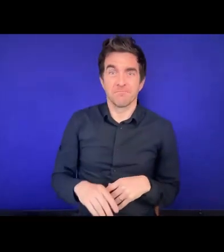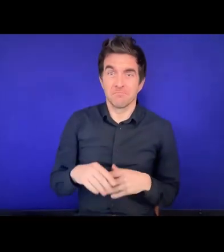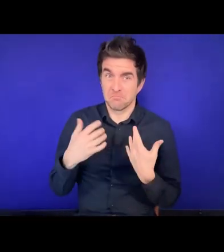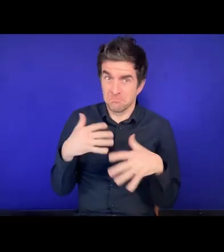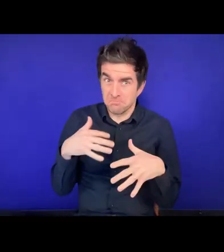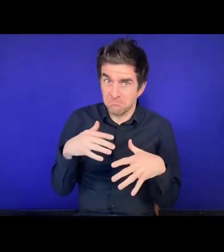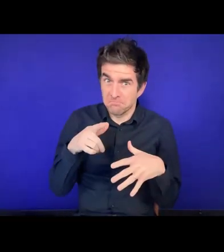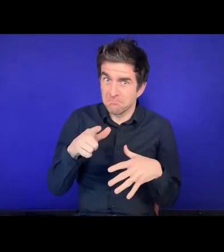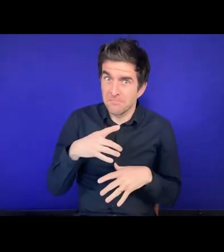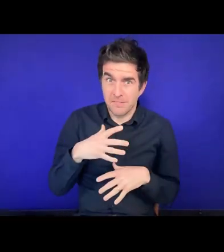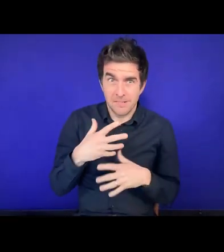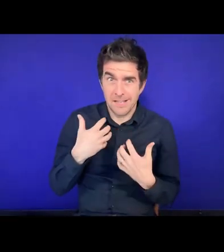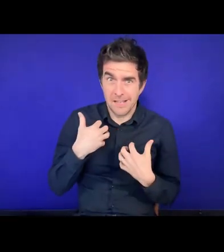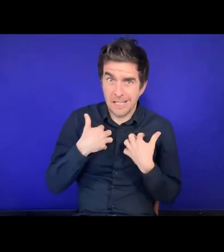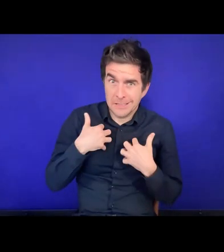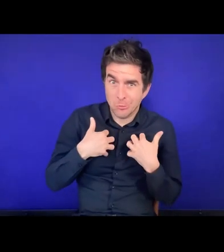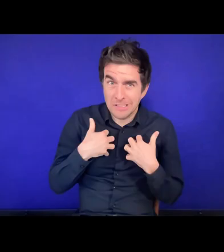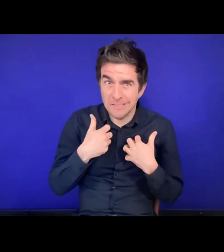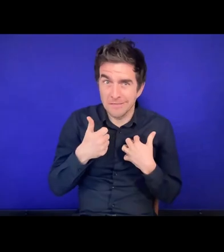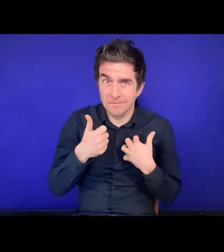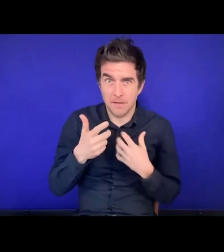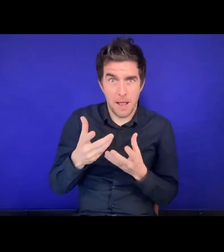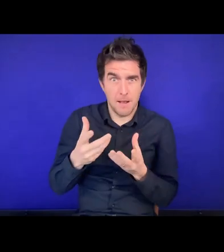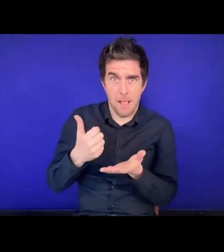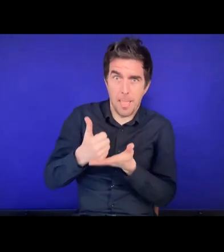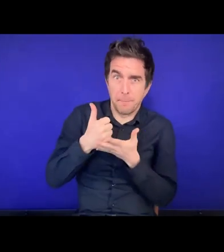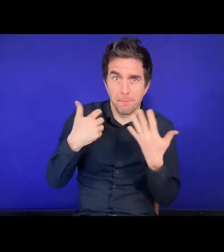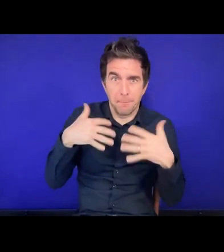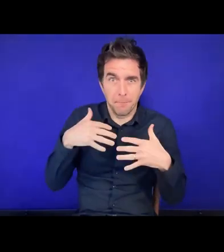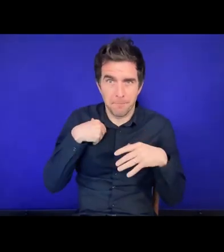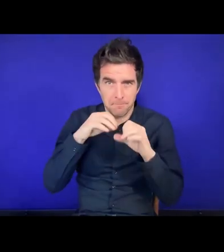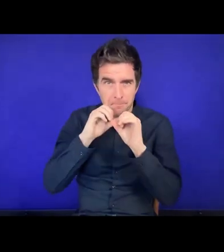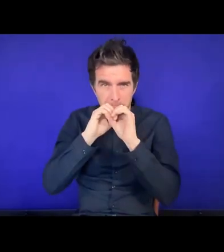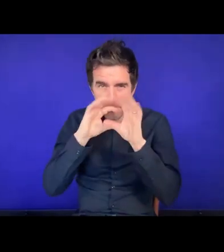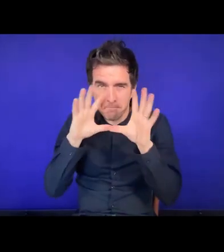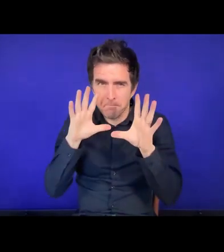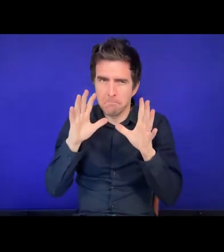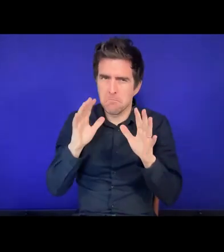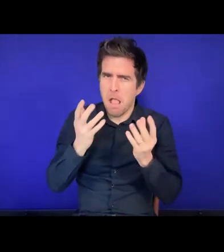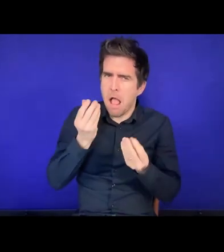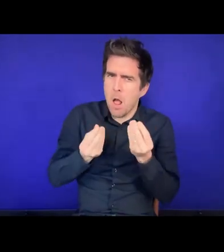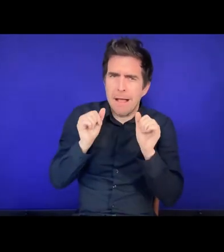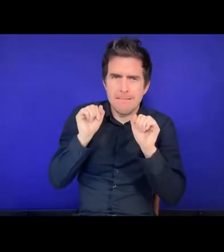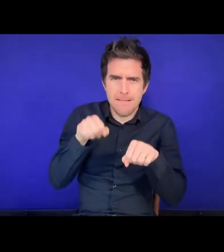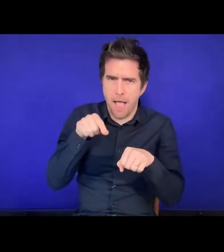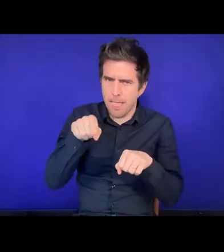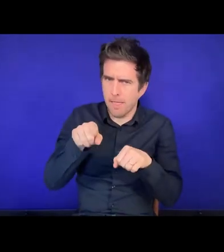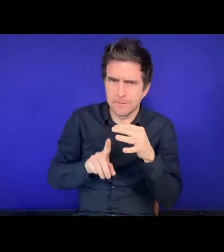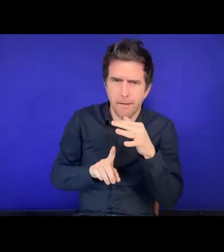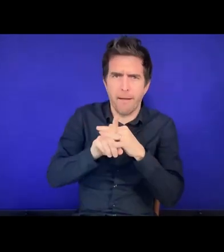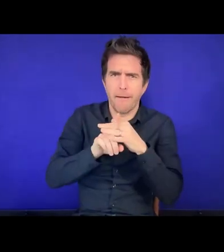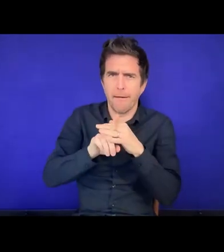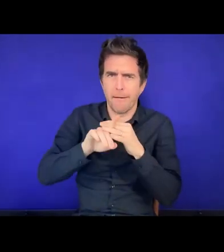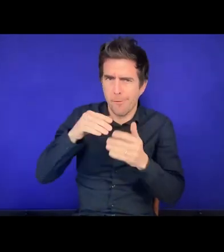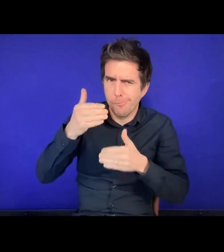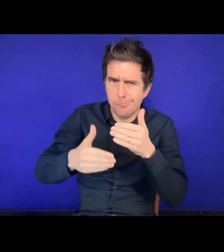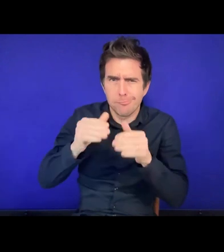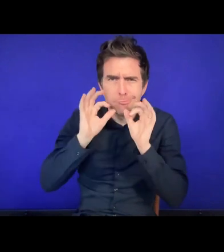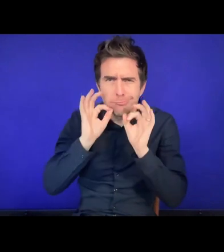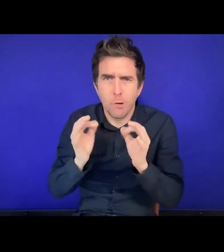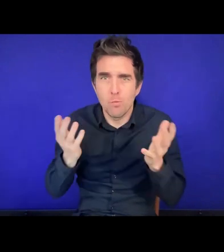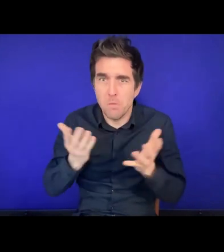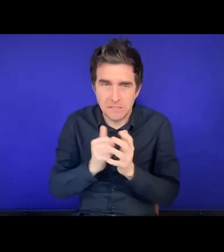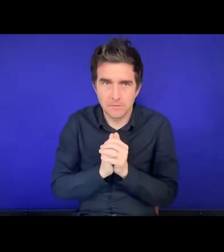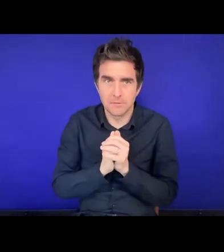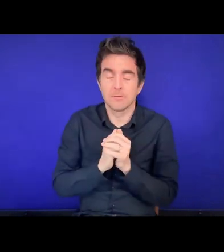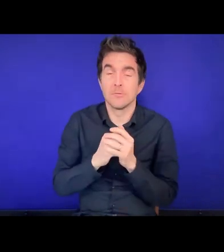in practice, right? And concrete experiences. And especially, the experience of